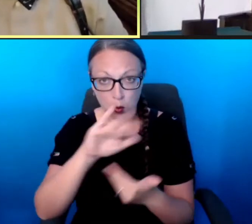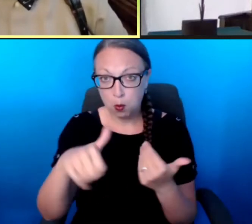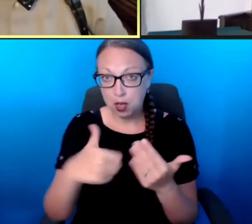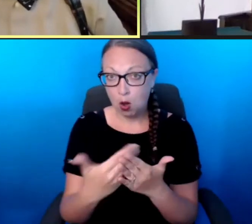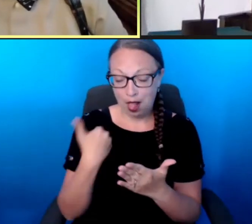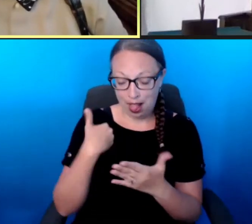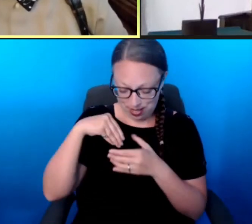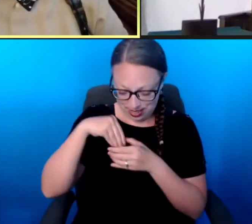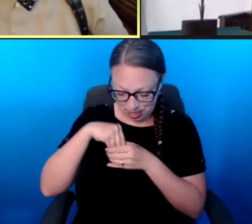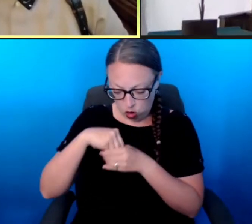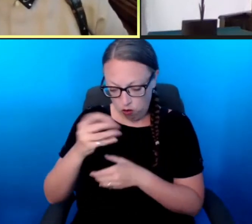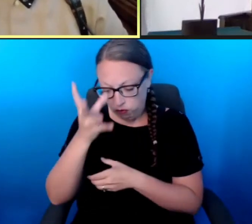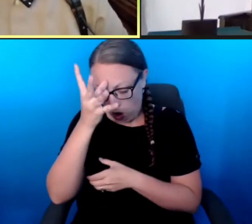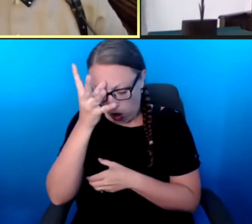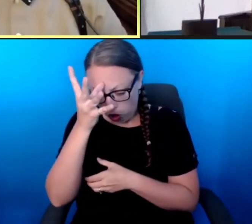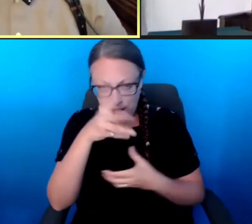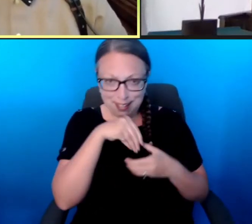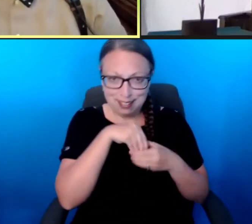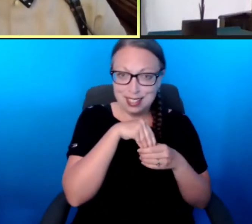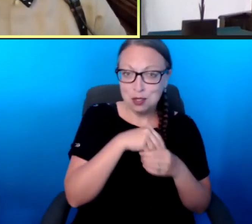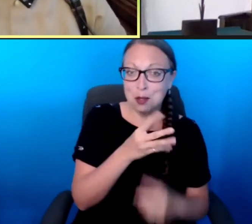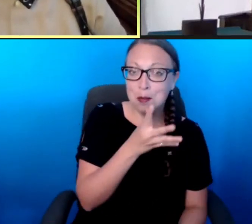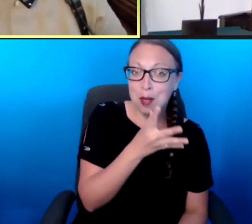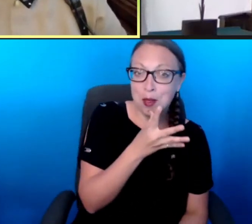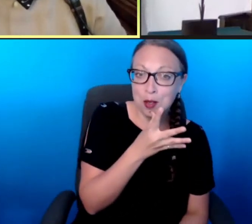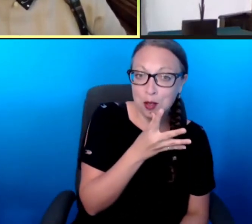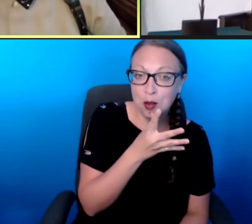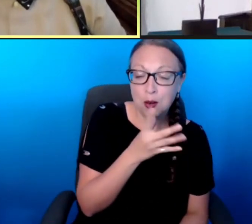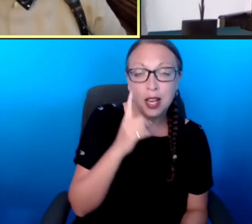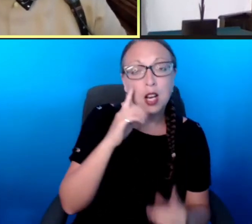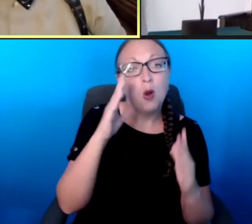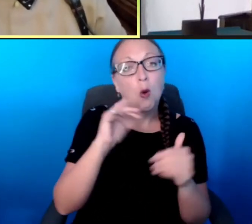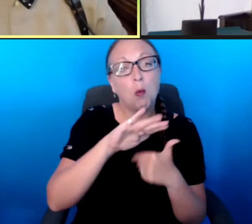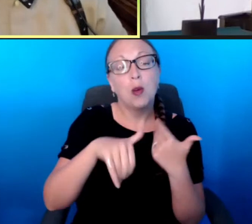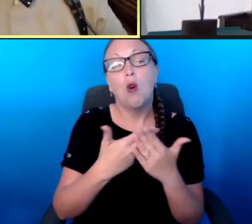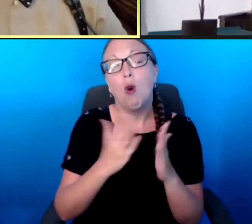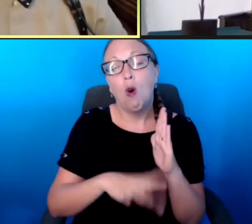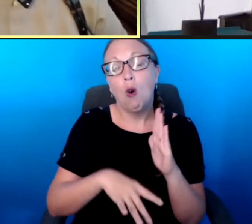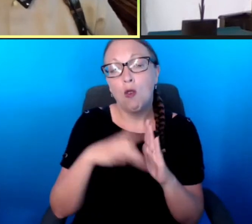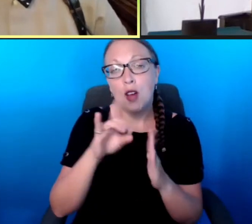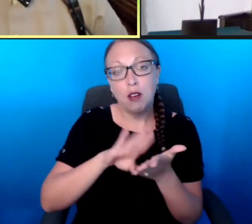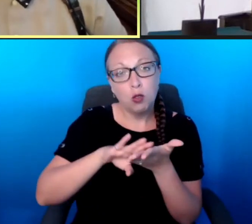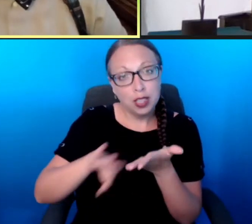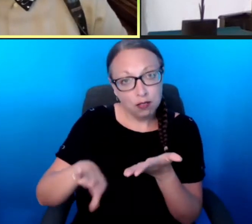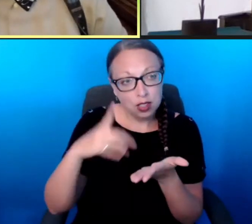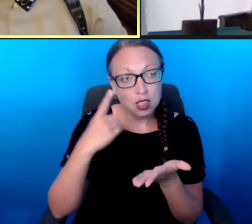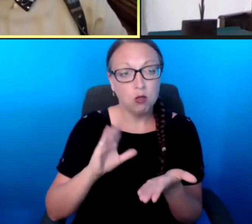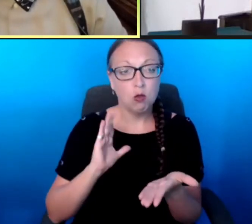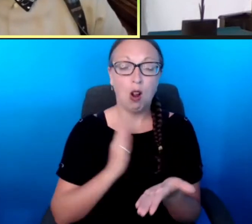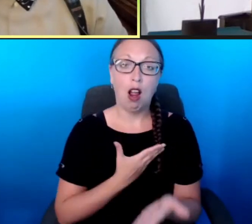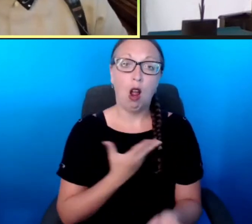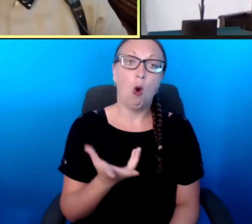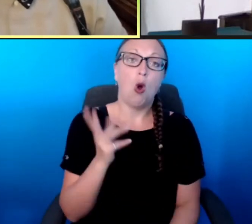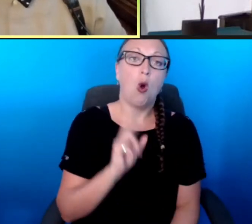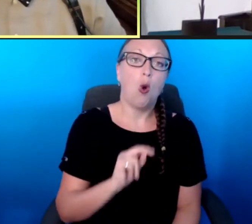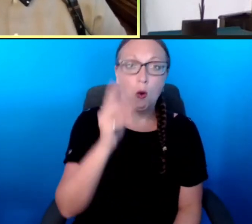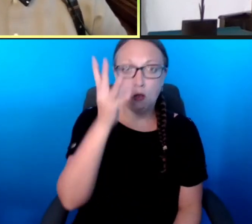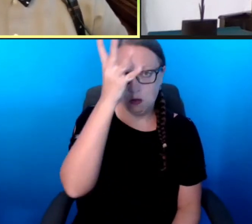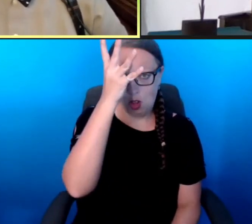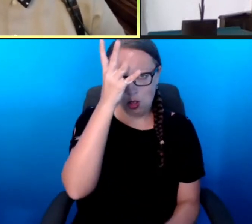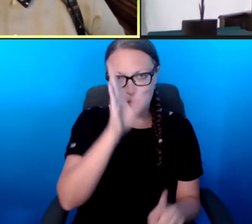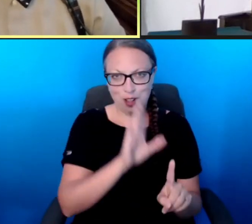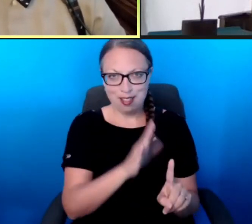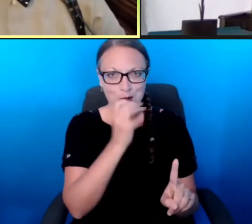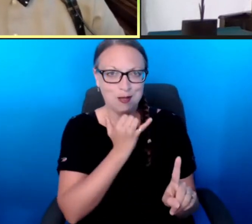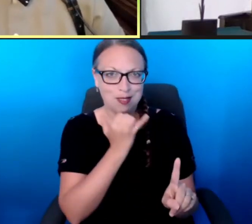have an inner mother, and may we all find forgiveness for our own father's humanity, so that we rise